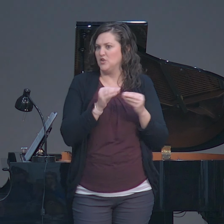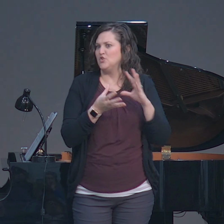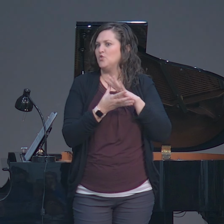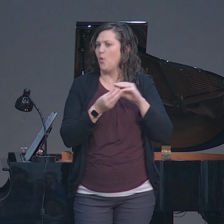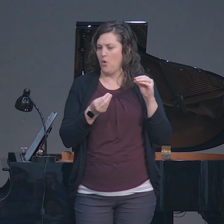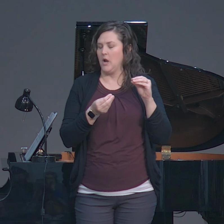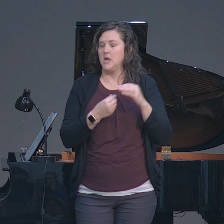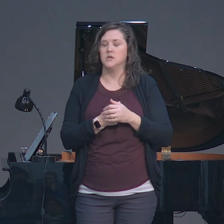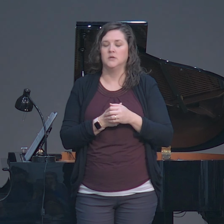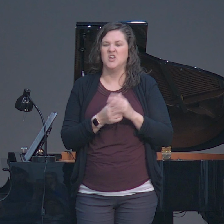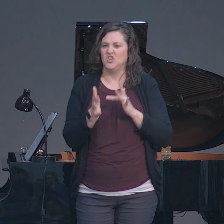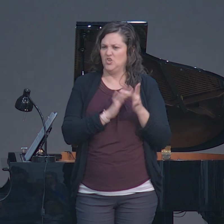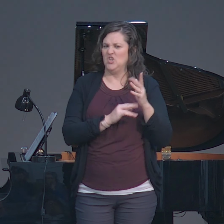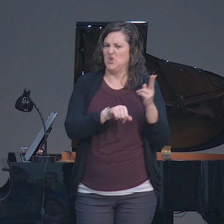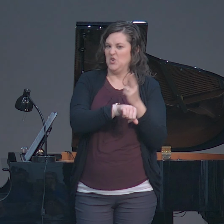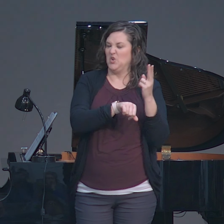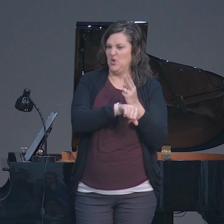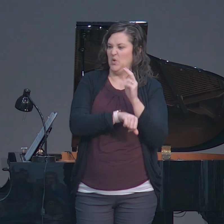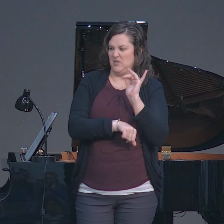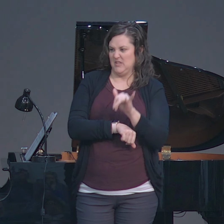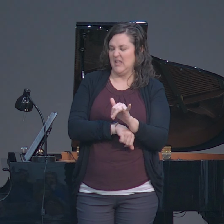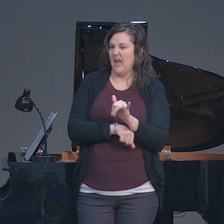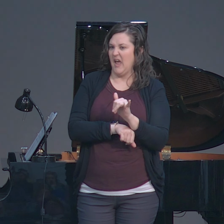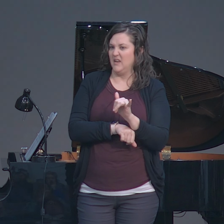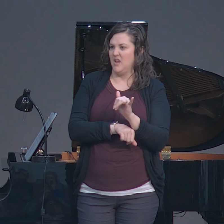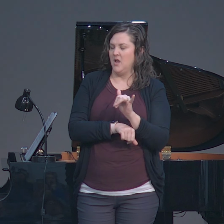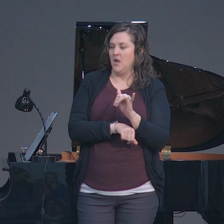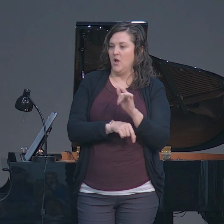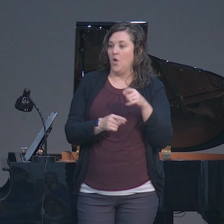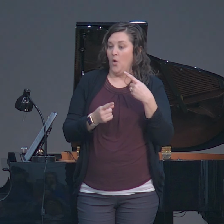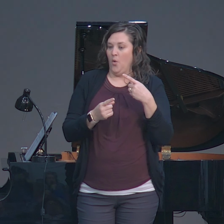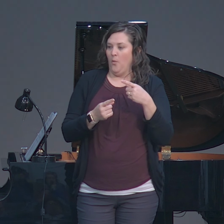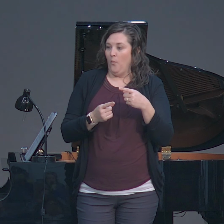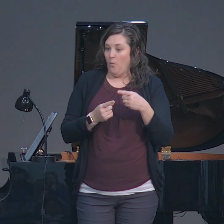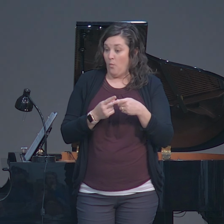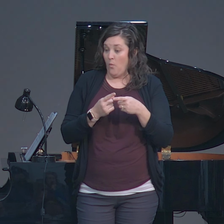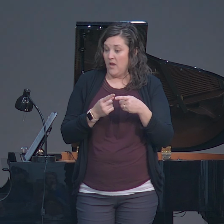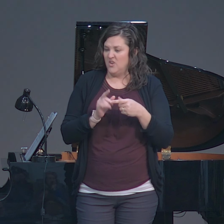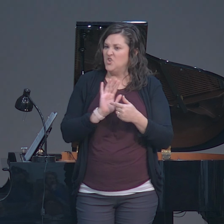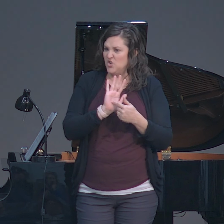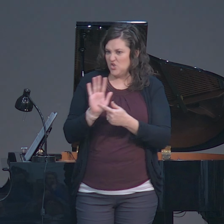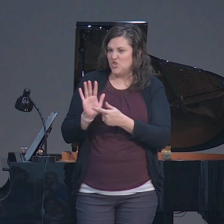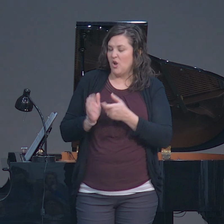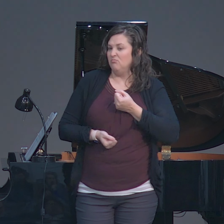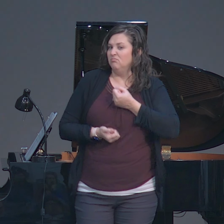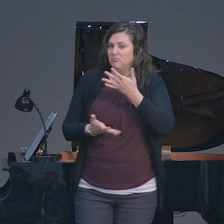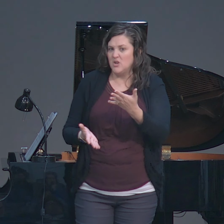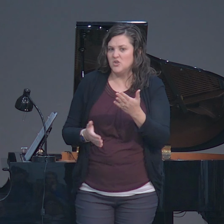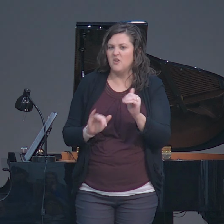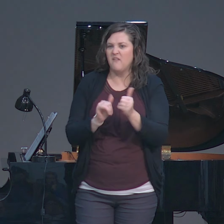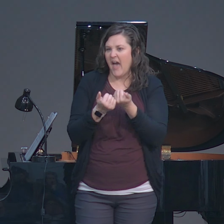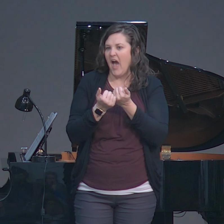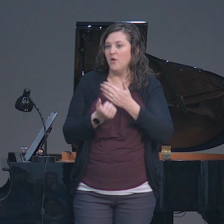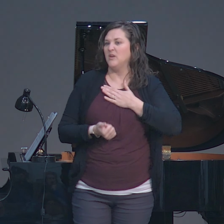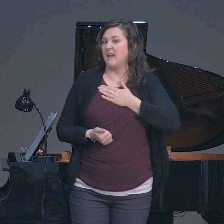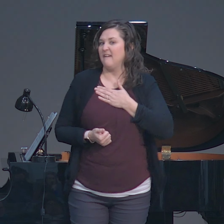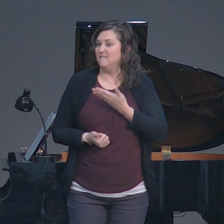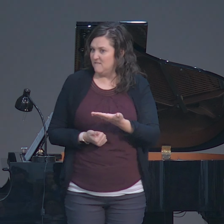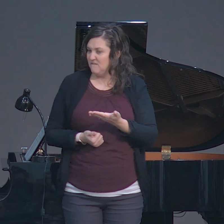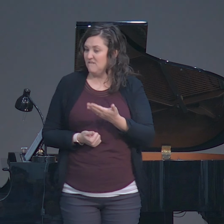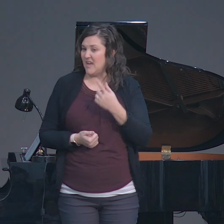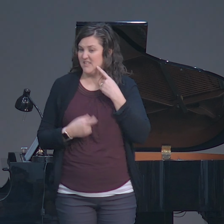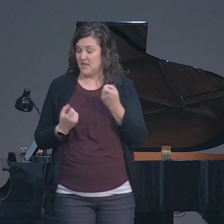for prayer when one is confessing sin. One of the individuals in that parable was a tax collector who